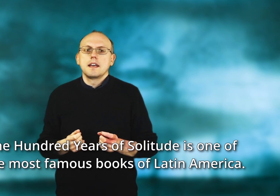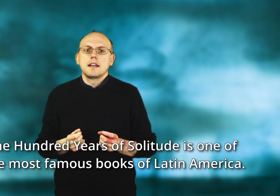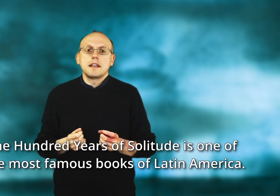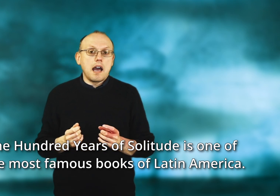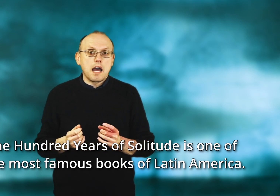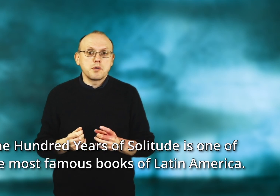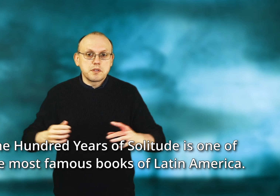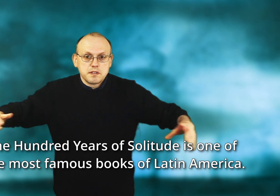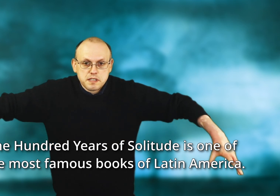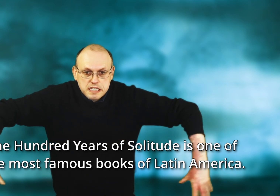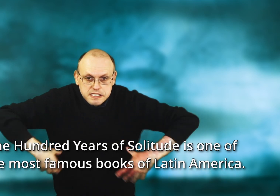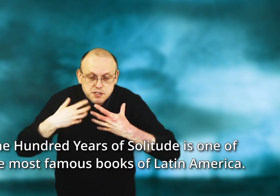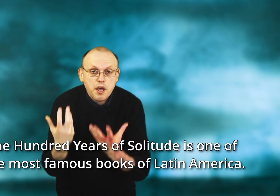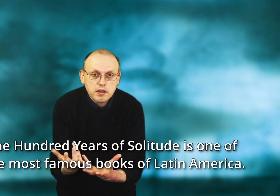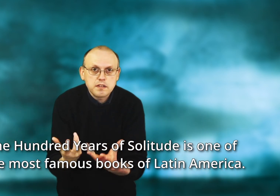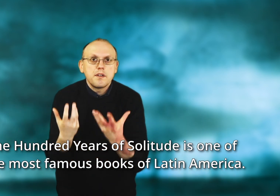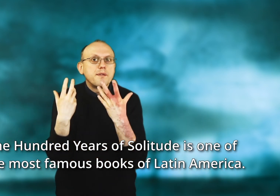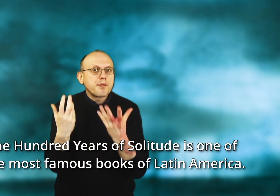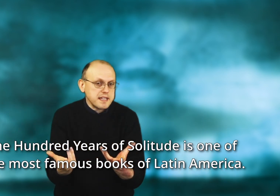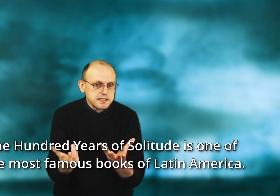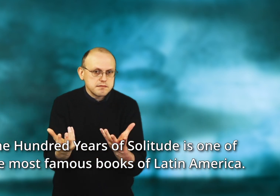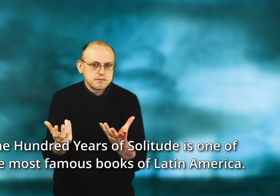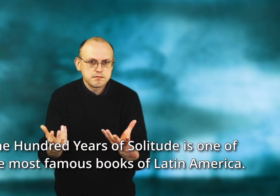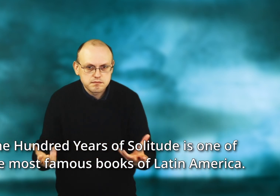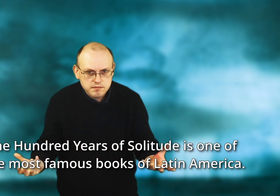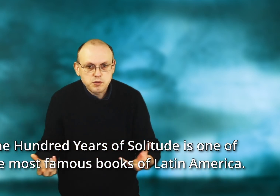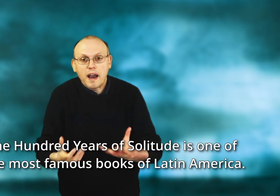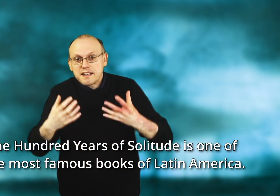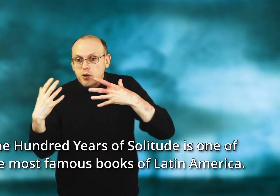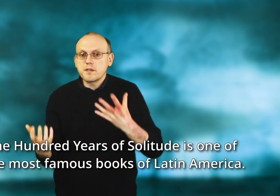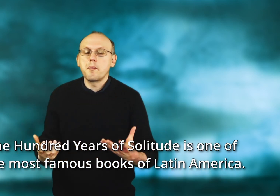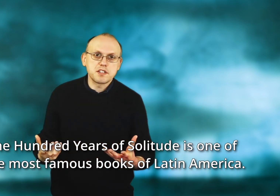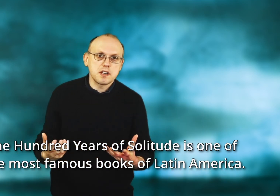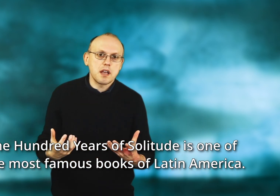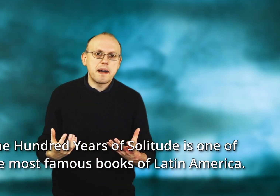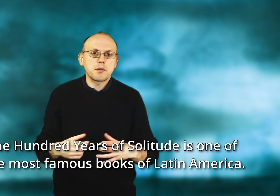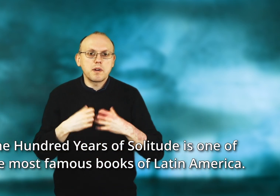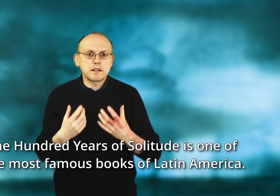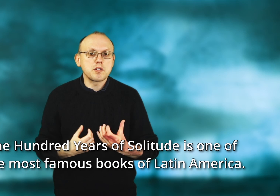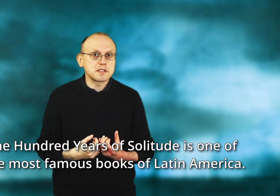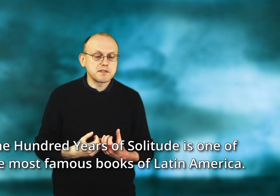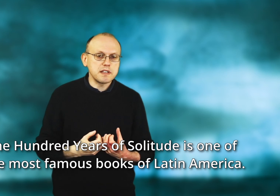Now, I could insert a phrase to add more information about 100 Years of Solitude.